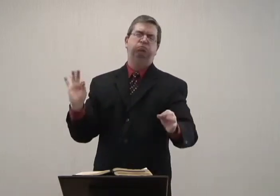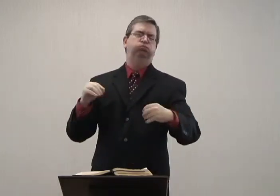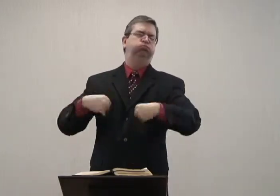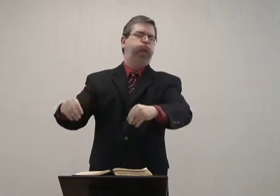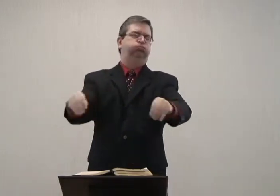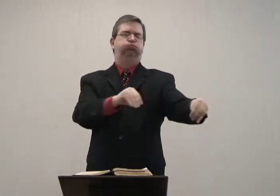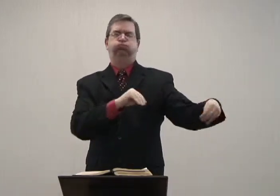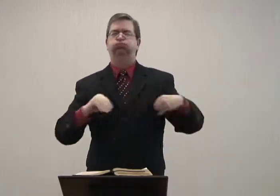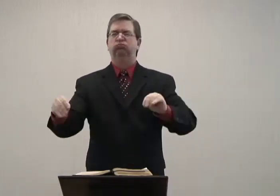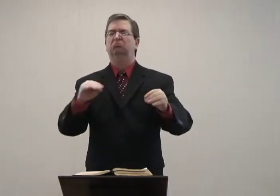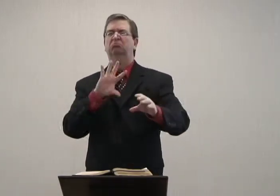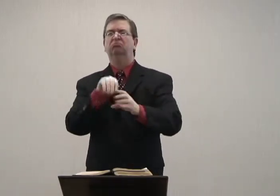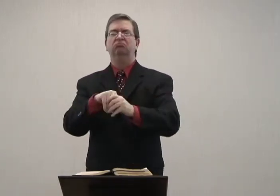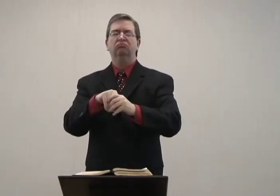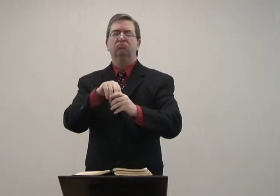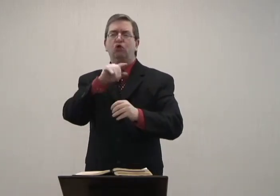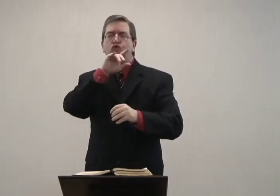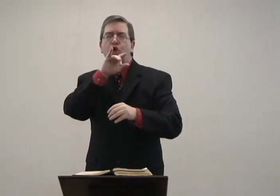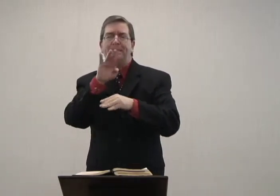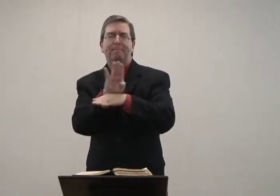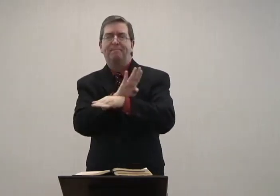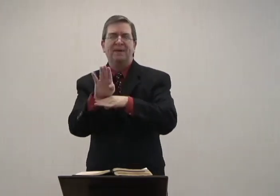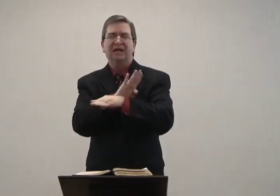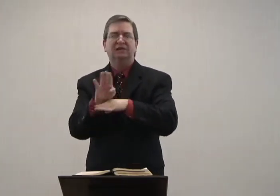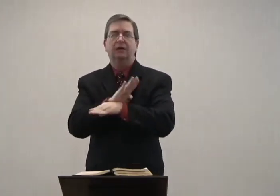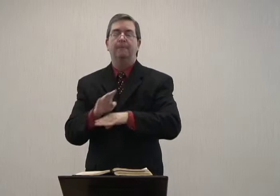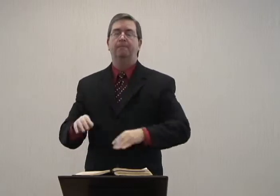Like this. Sorry, your marketplace. Dirty business.